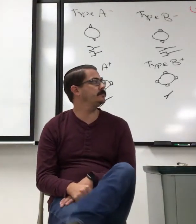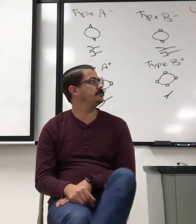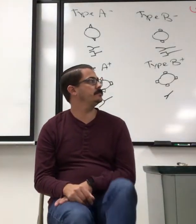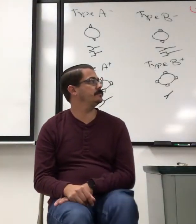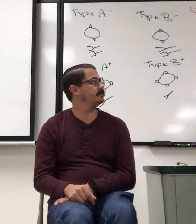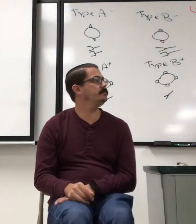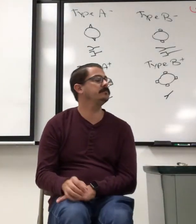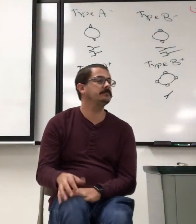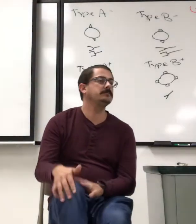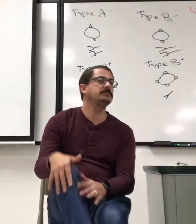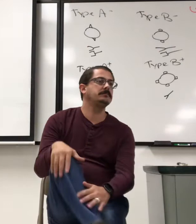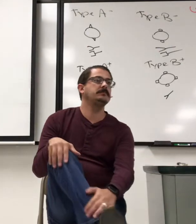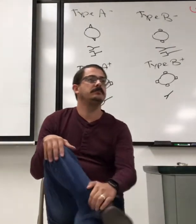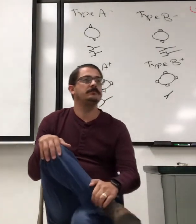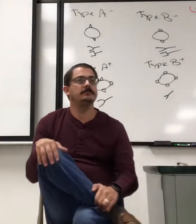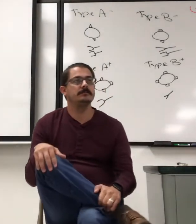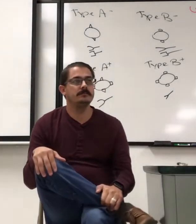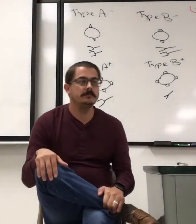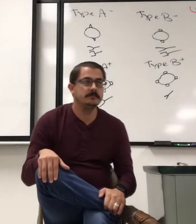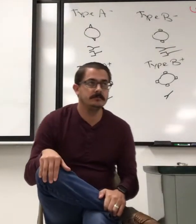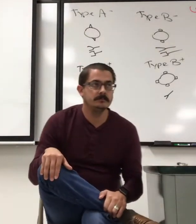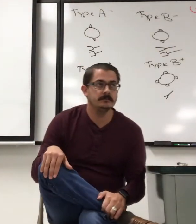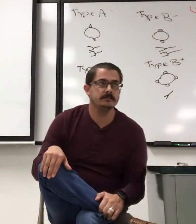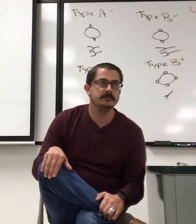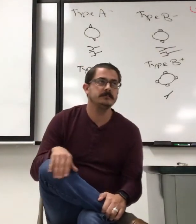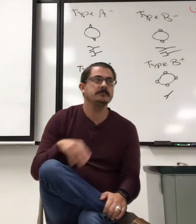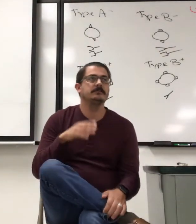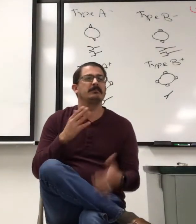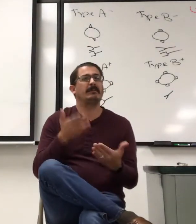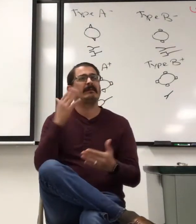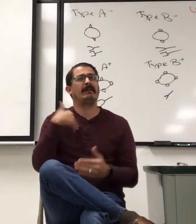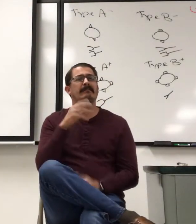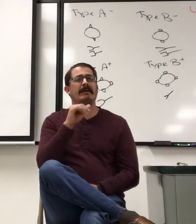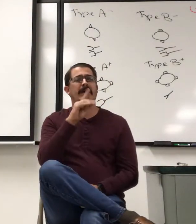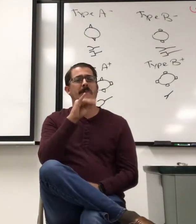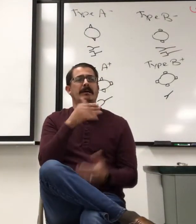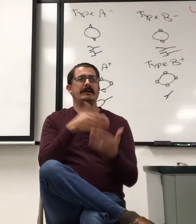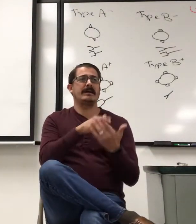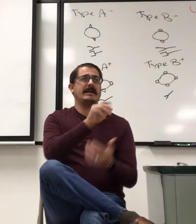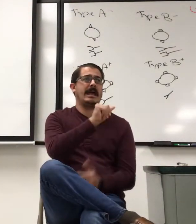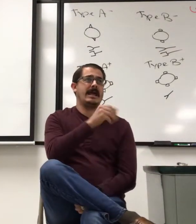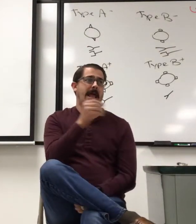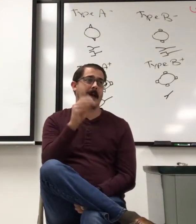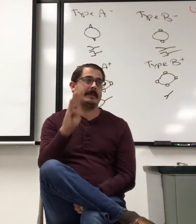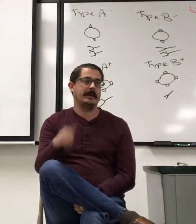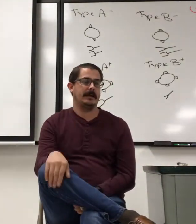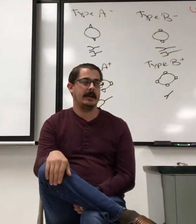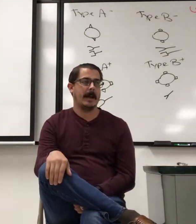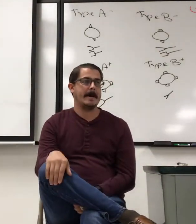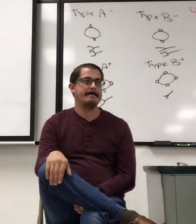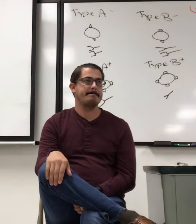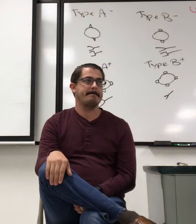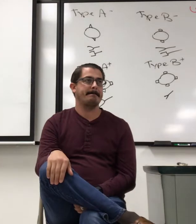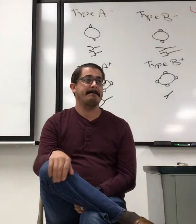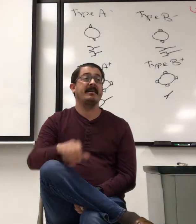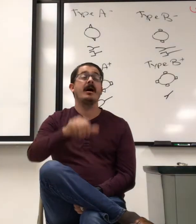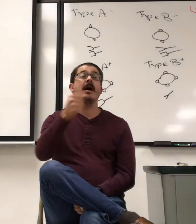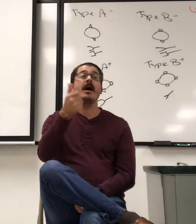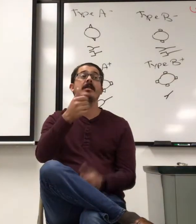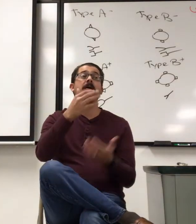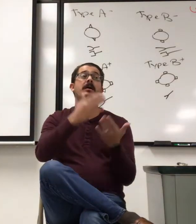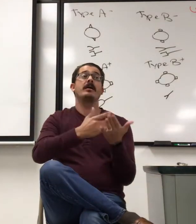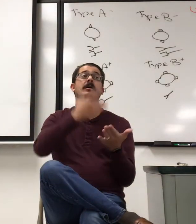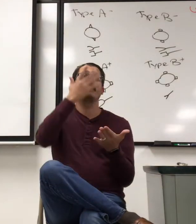antigen present, but you'll probably have antibodies against A and B. There's another rare type